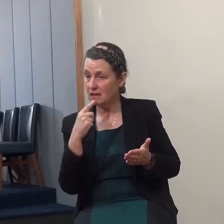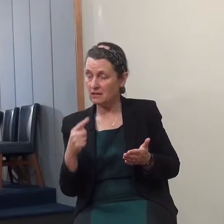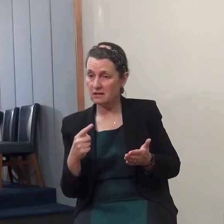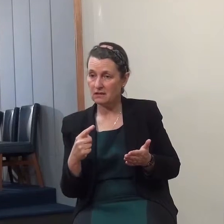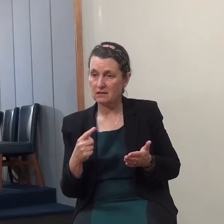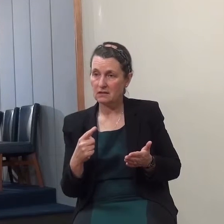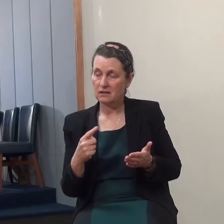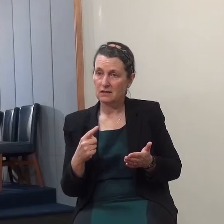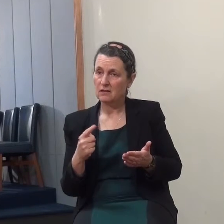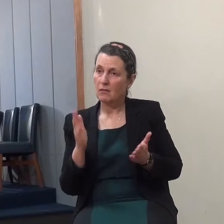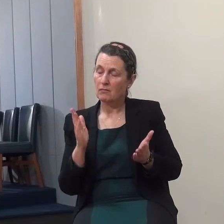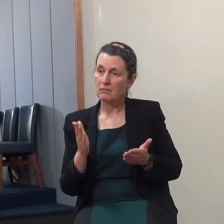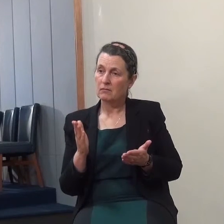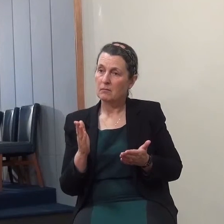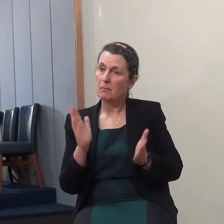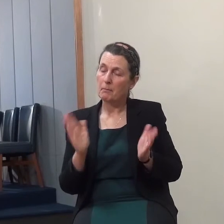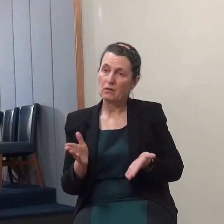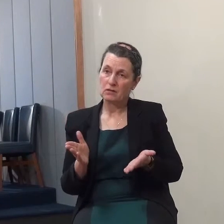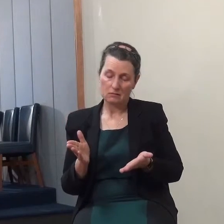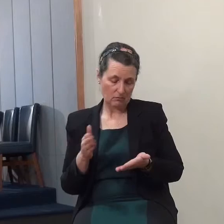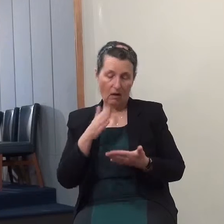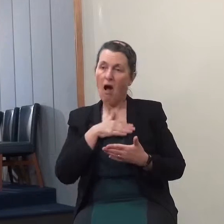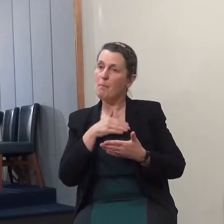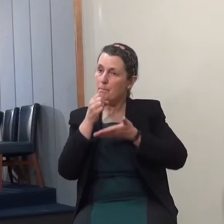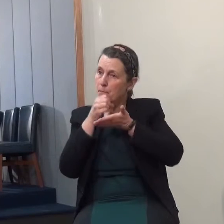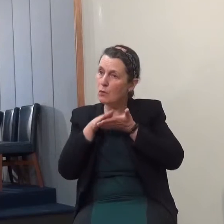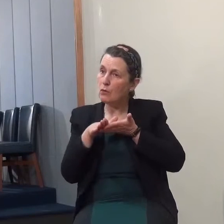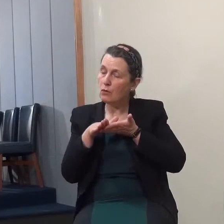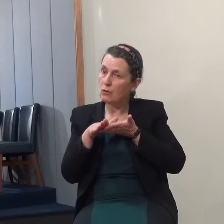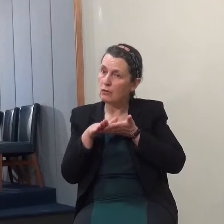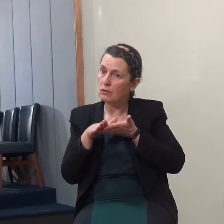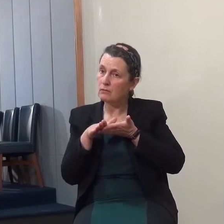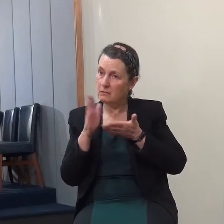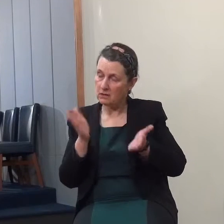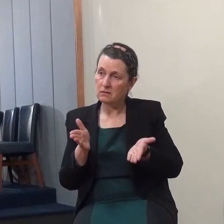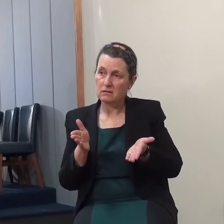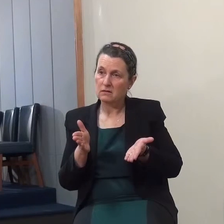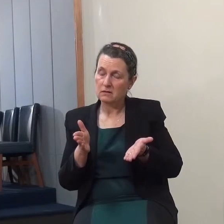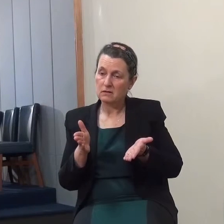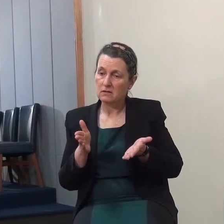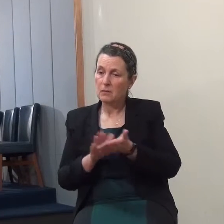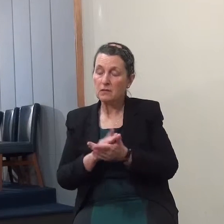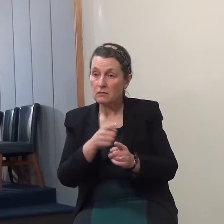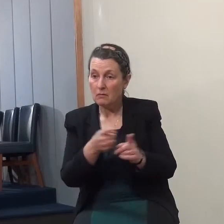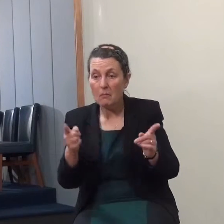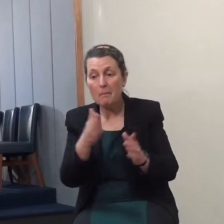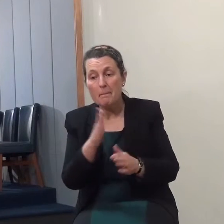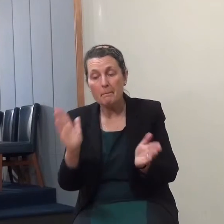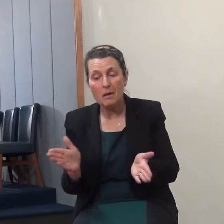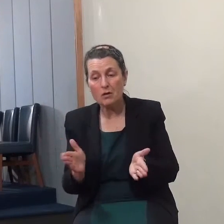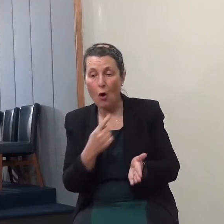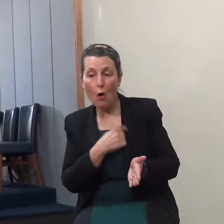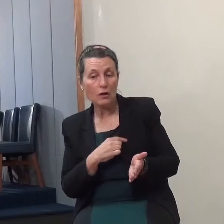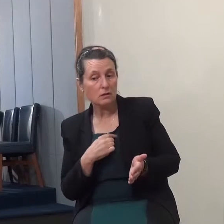the pure in heart. We expect you, he says to the disciples, to be genuine people.